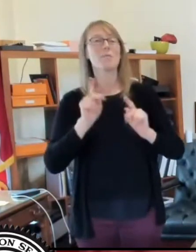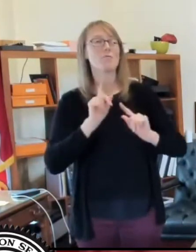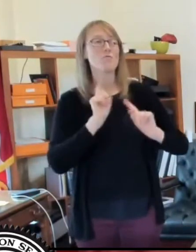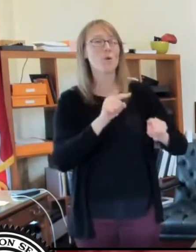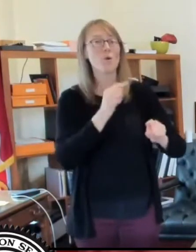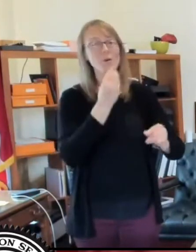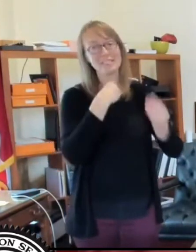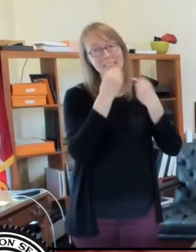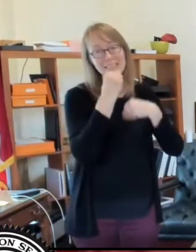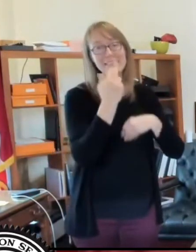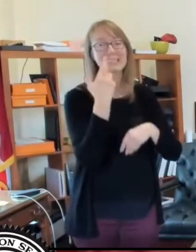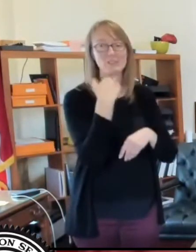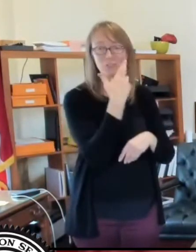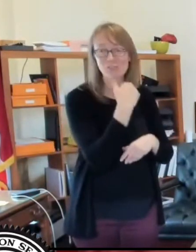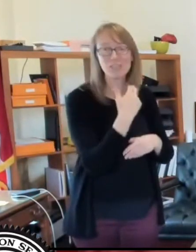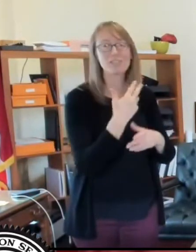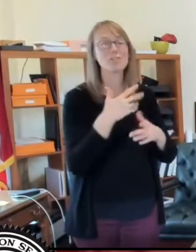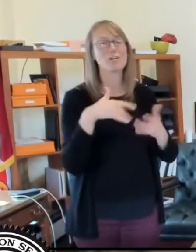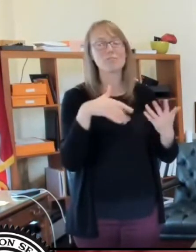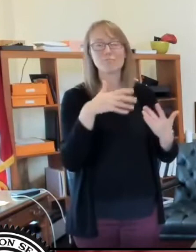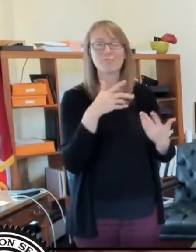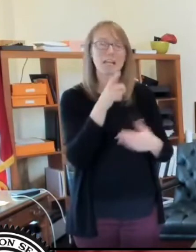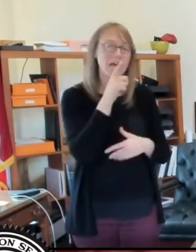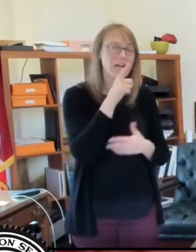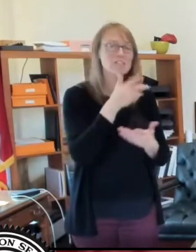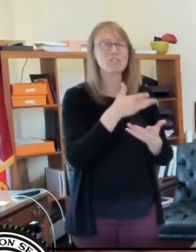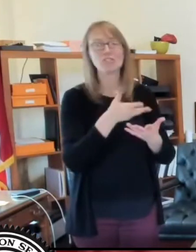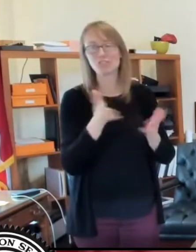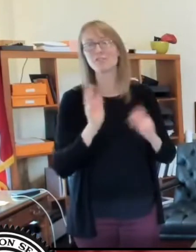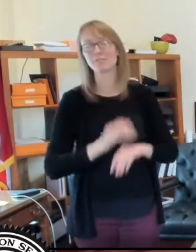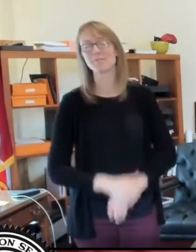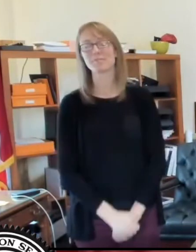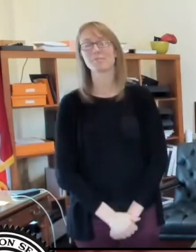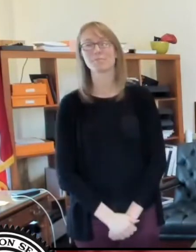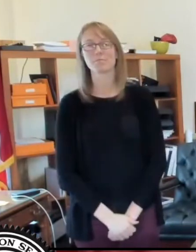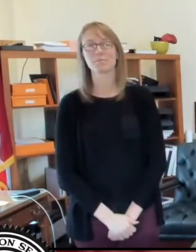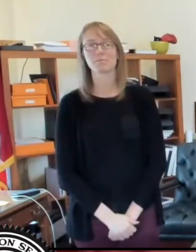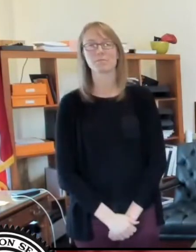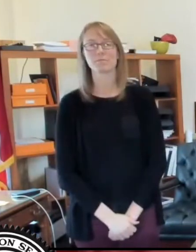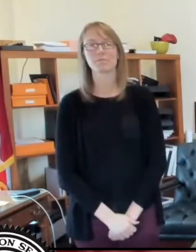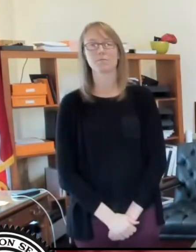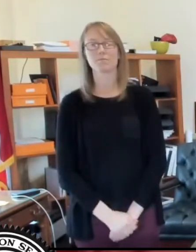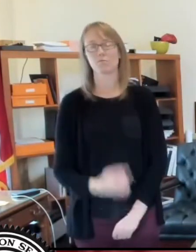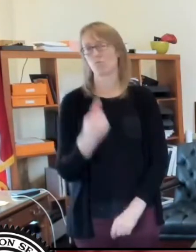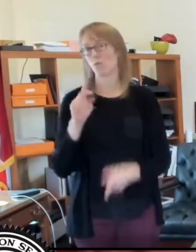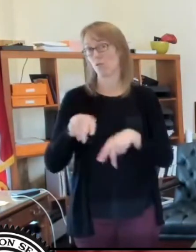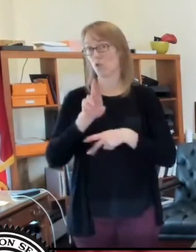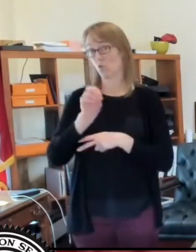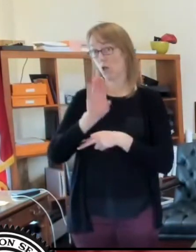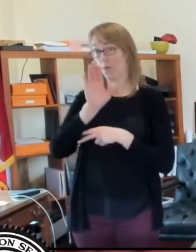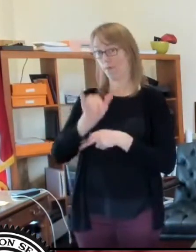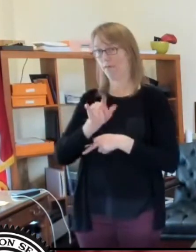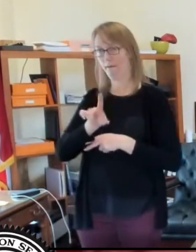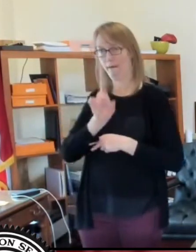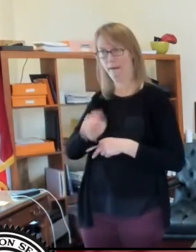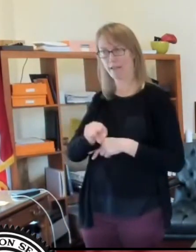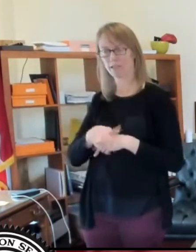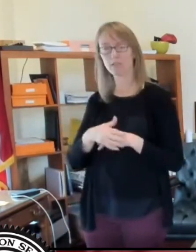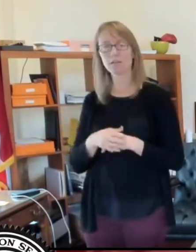is the last question. We just got it from Robbie, back on COVID. Wondering how and if the city, this has to do